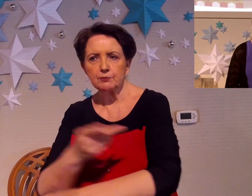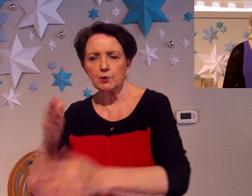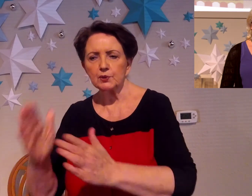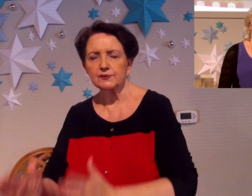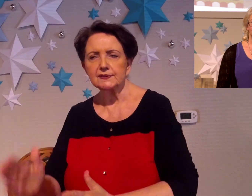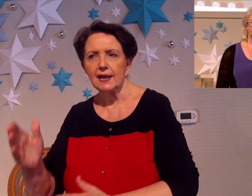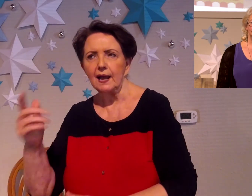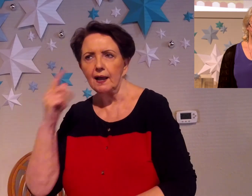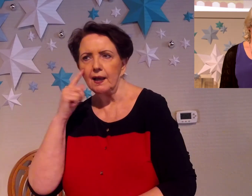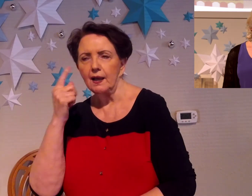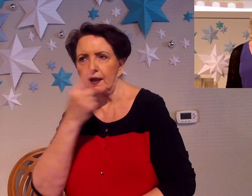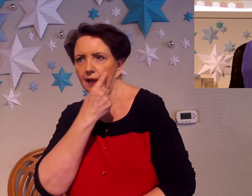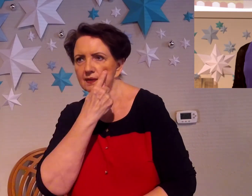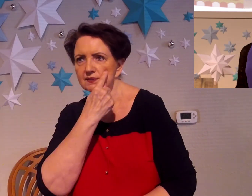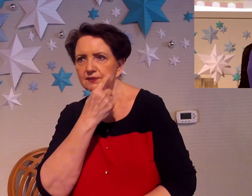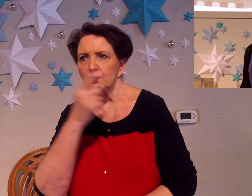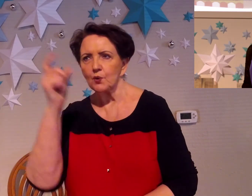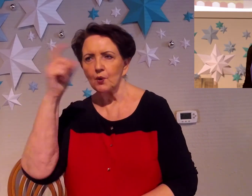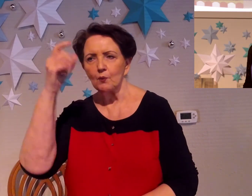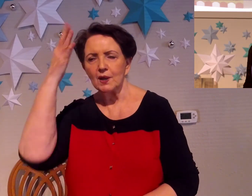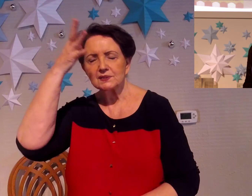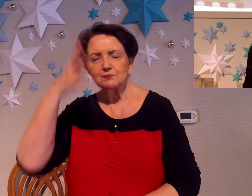man's knowing.